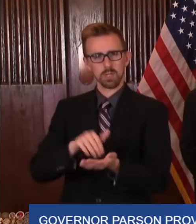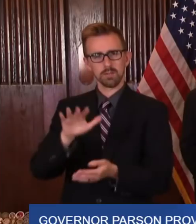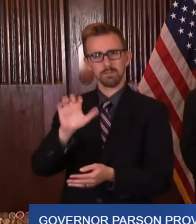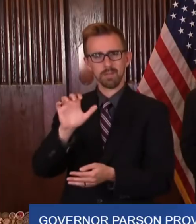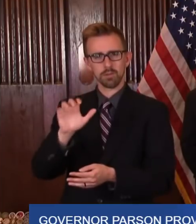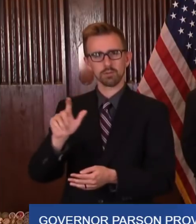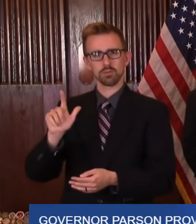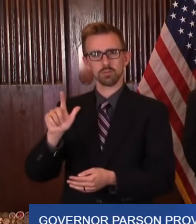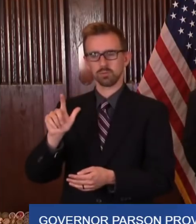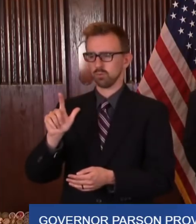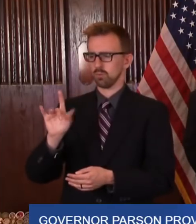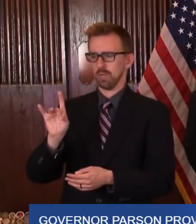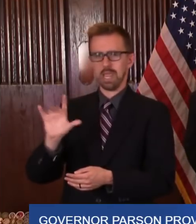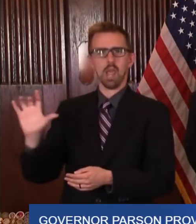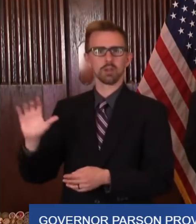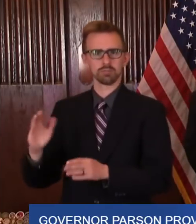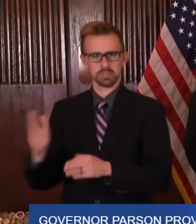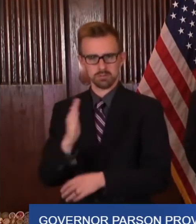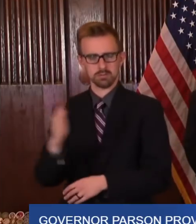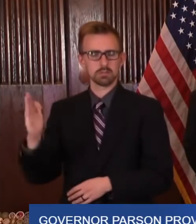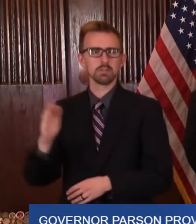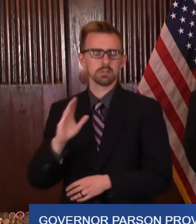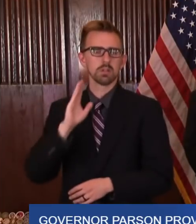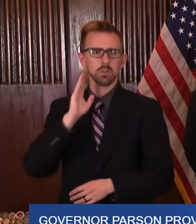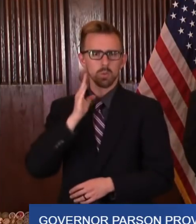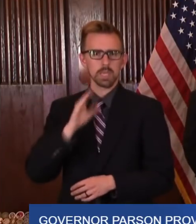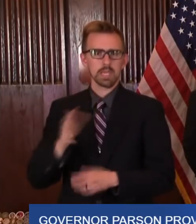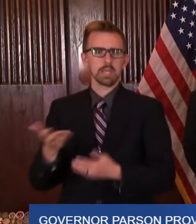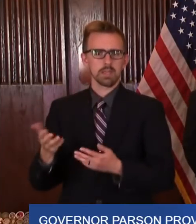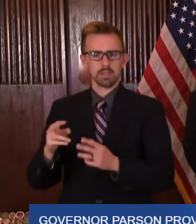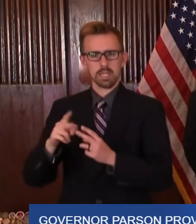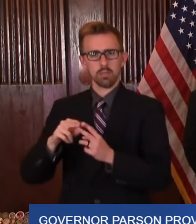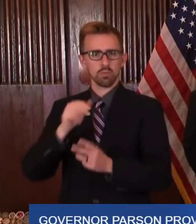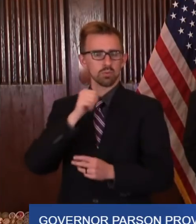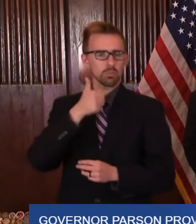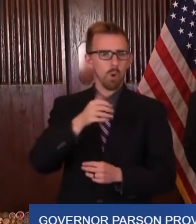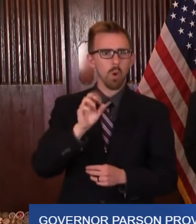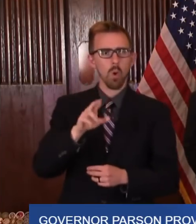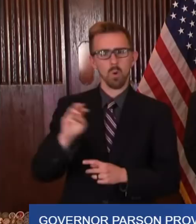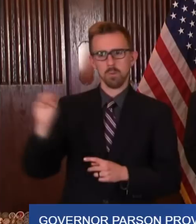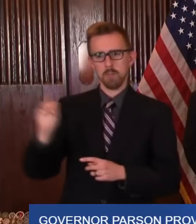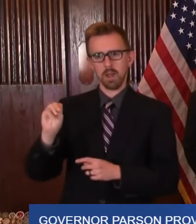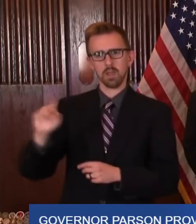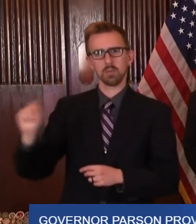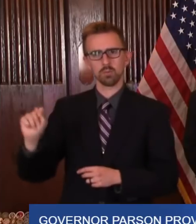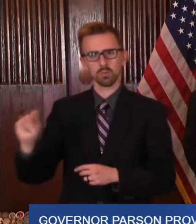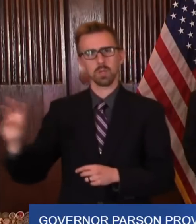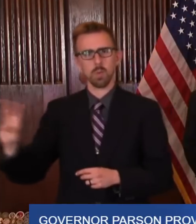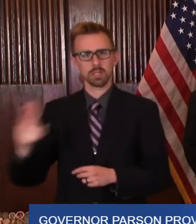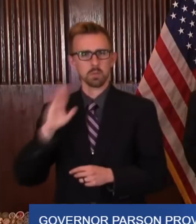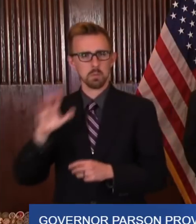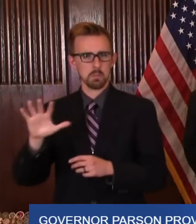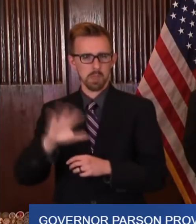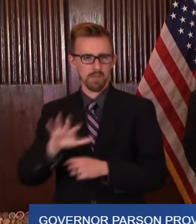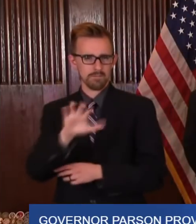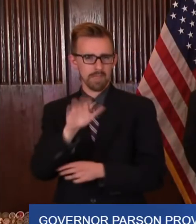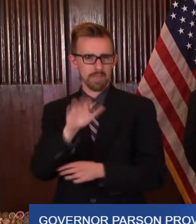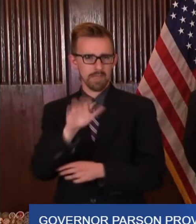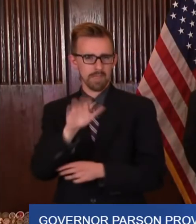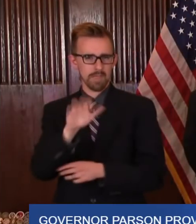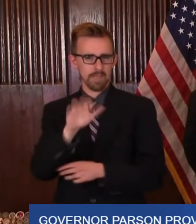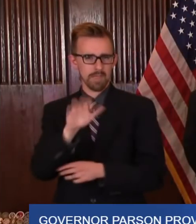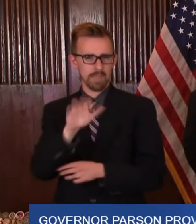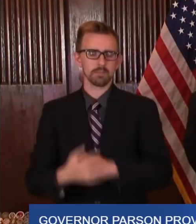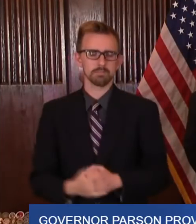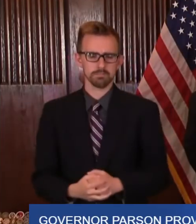2,500, 2,800 tests that will be either tomorrow or Monday, Tuesday, and Wednesday. I think we're going to do about 500 a day.